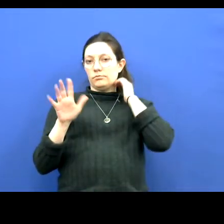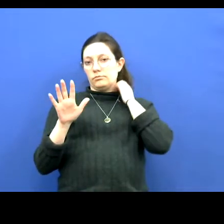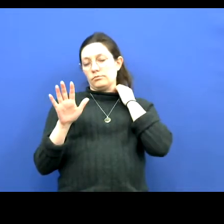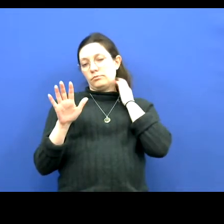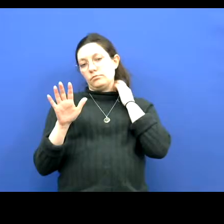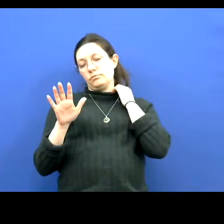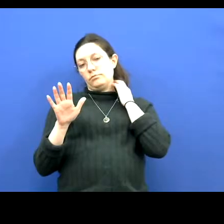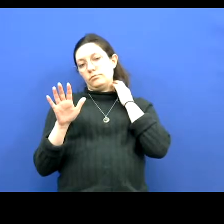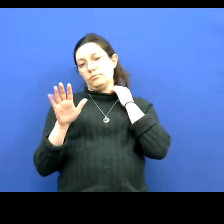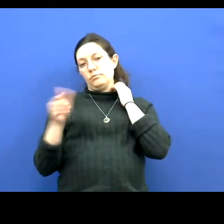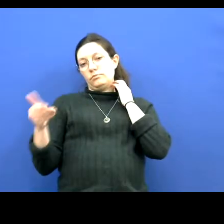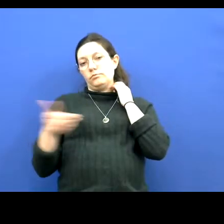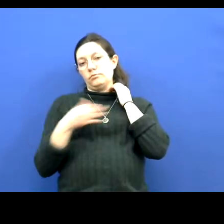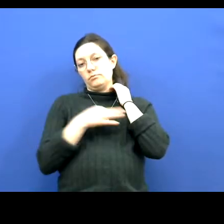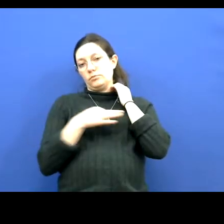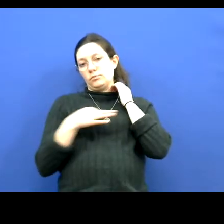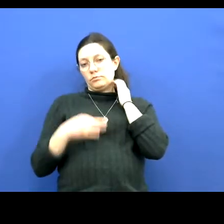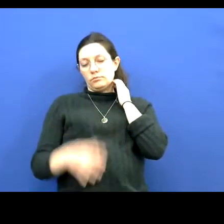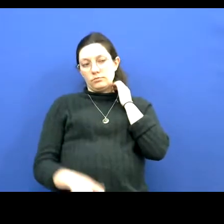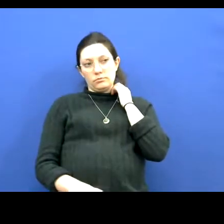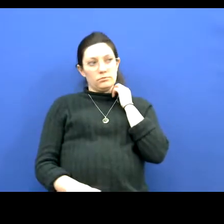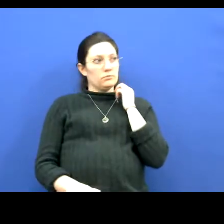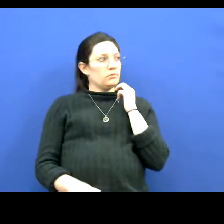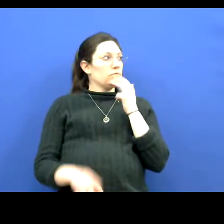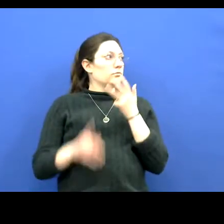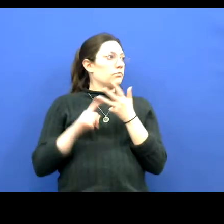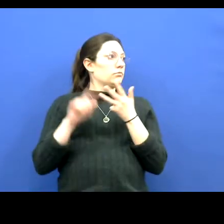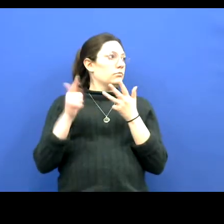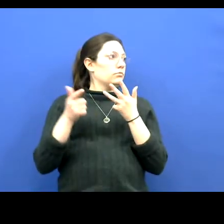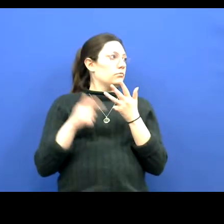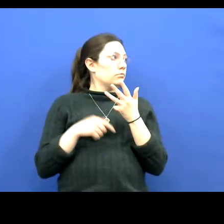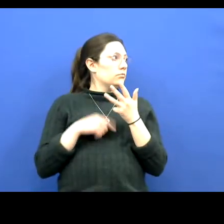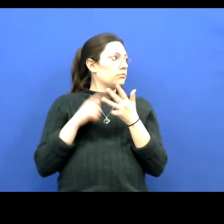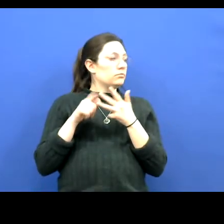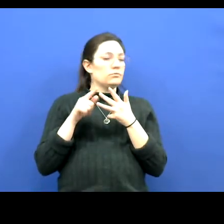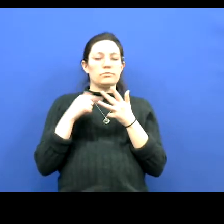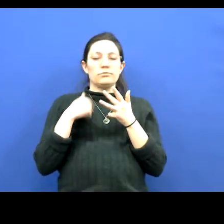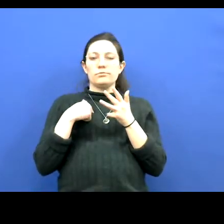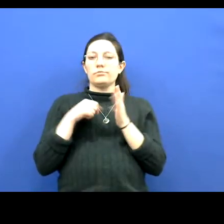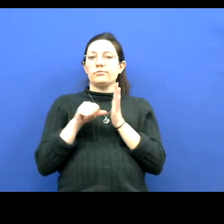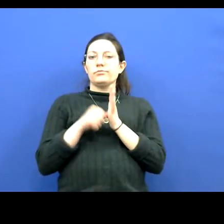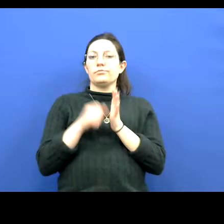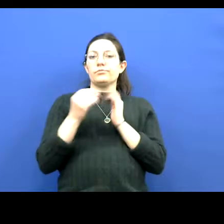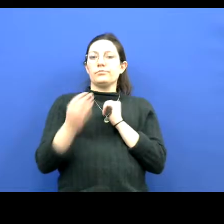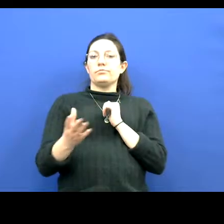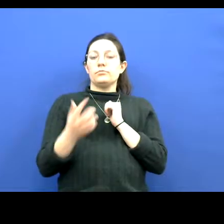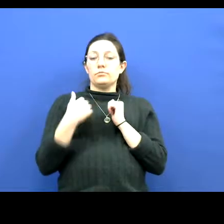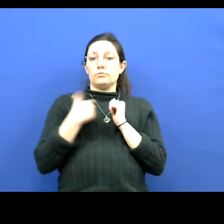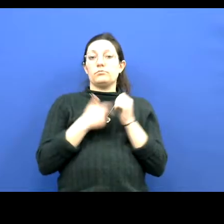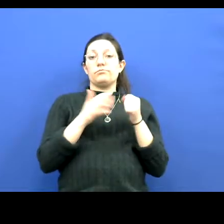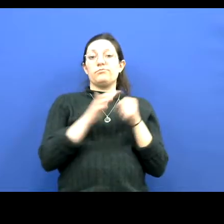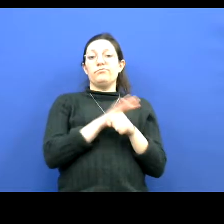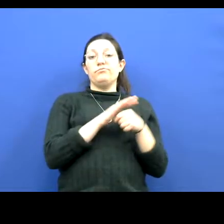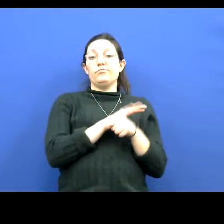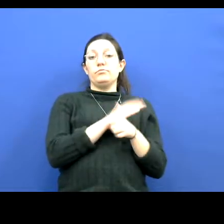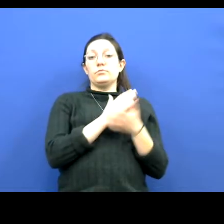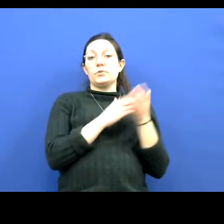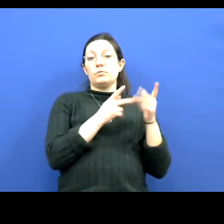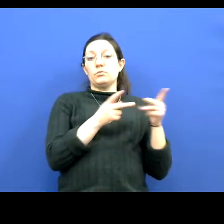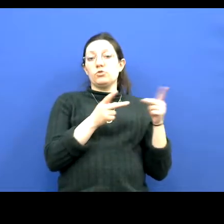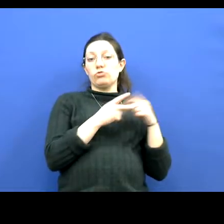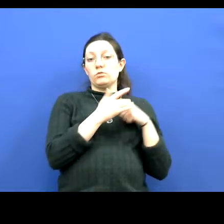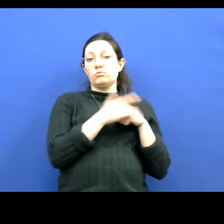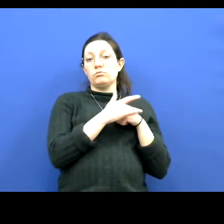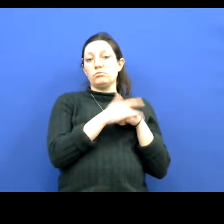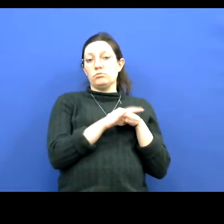20-401/2025 to hire personnel. Second. I'll just note, we've filled a number of open positions in